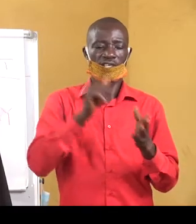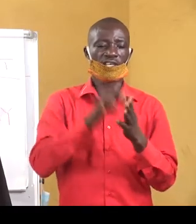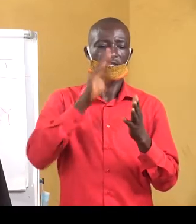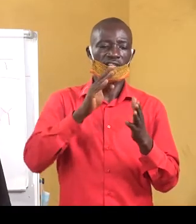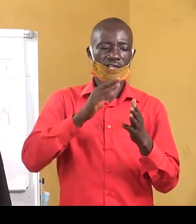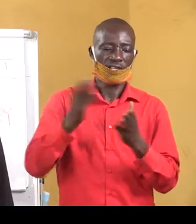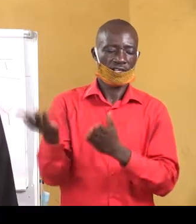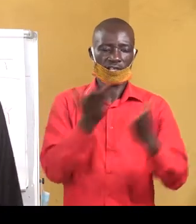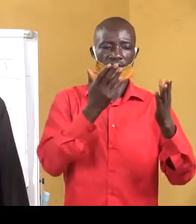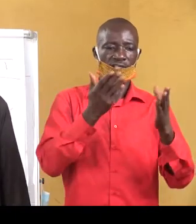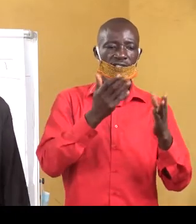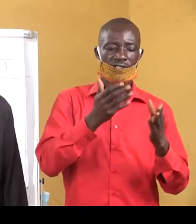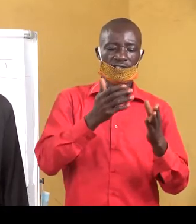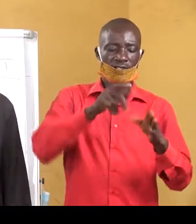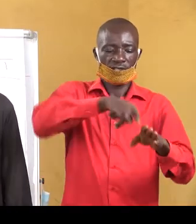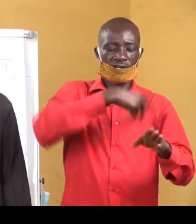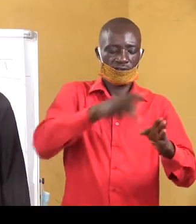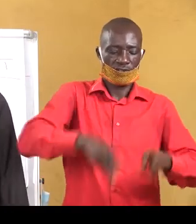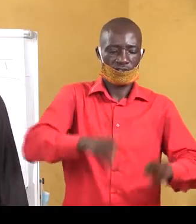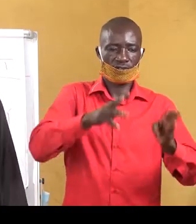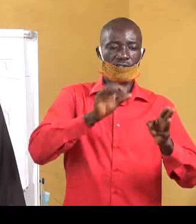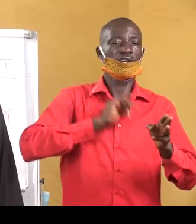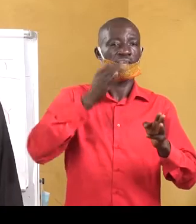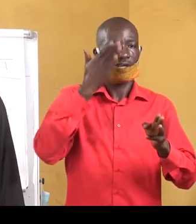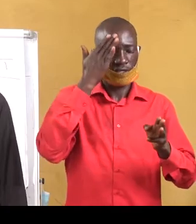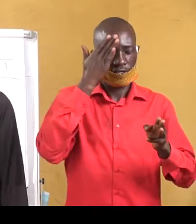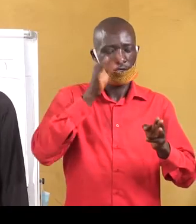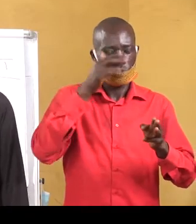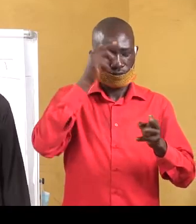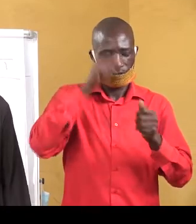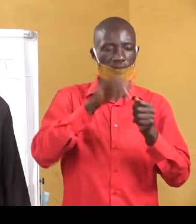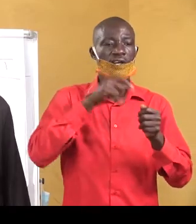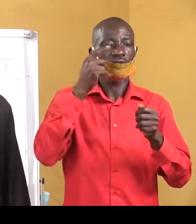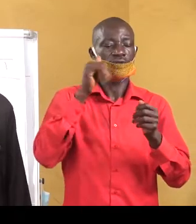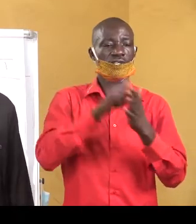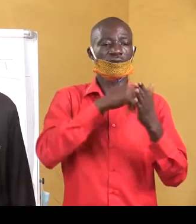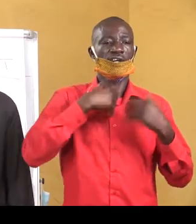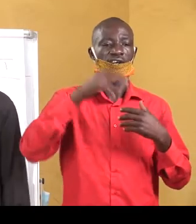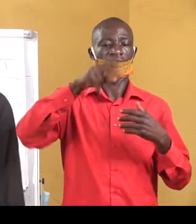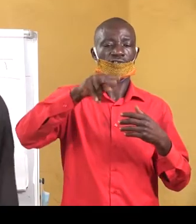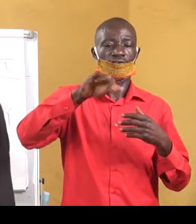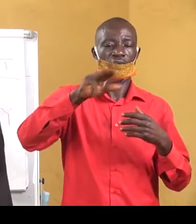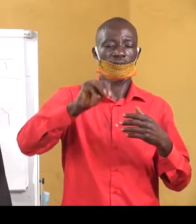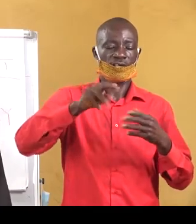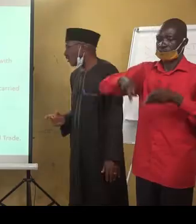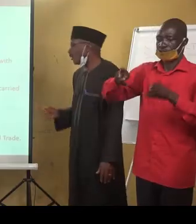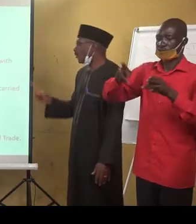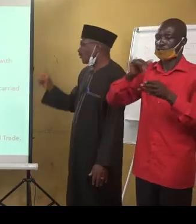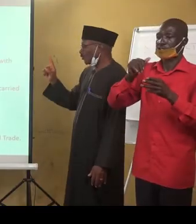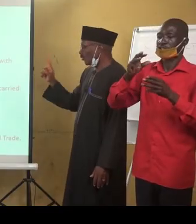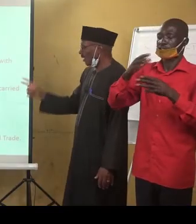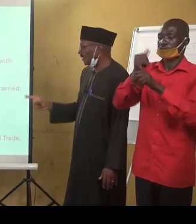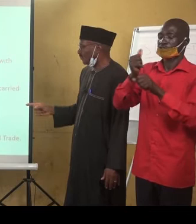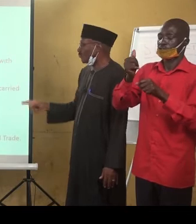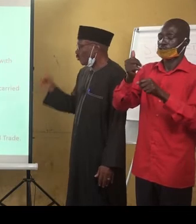route. You know, I told you we have primary product and we have manufacturing goods too.